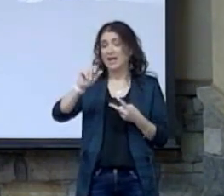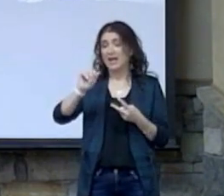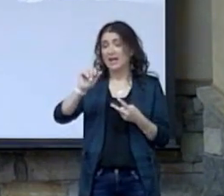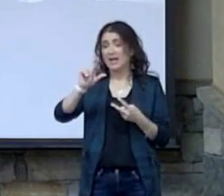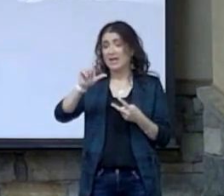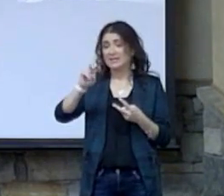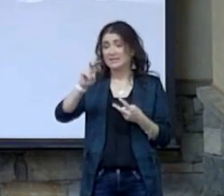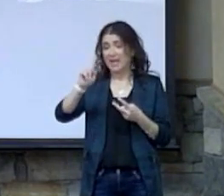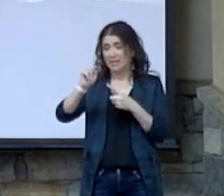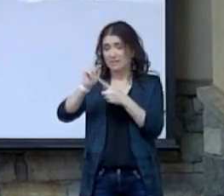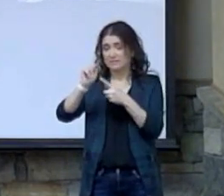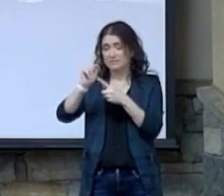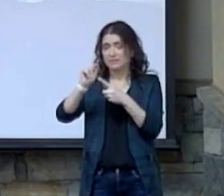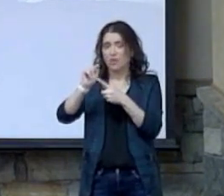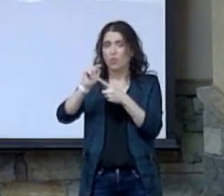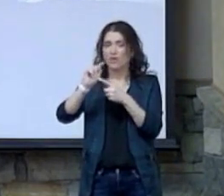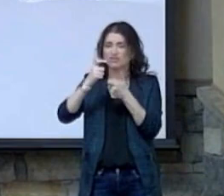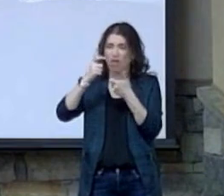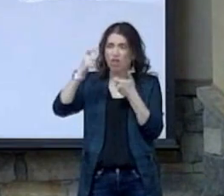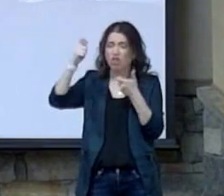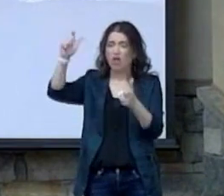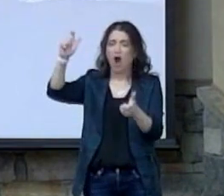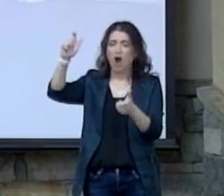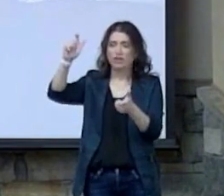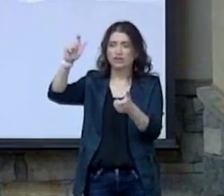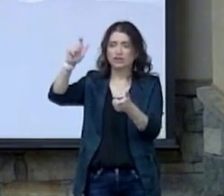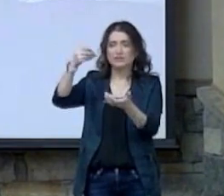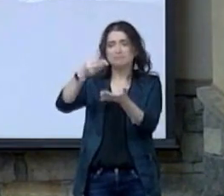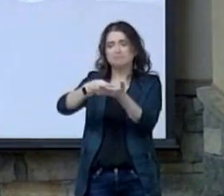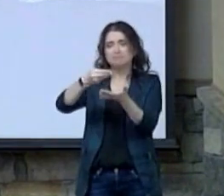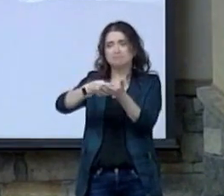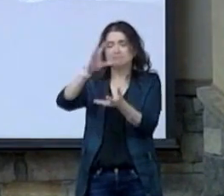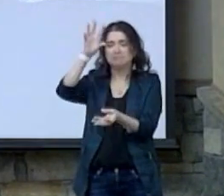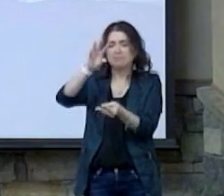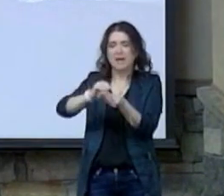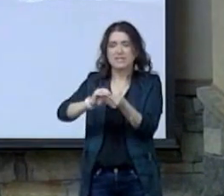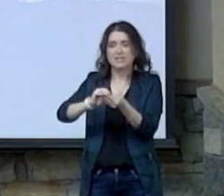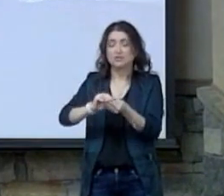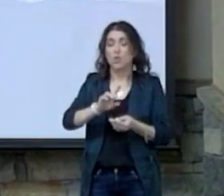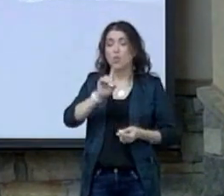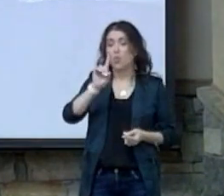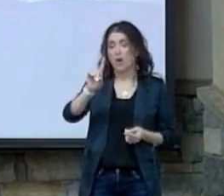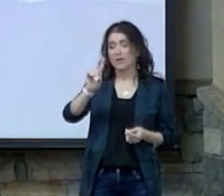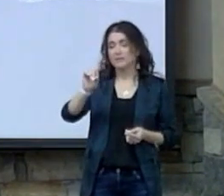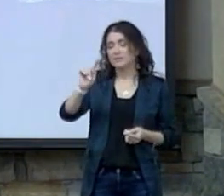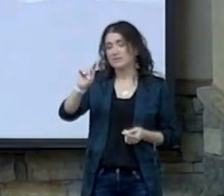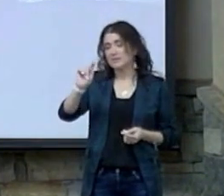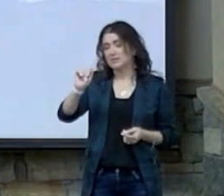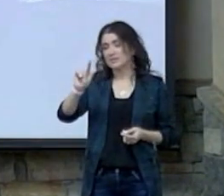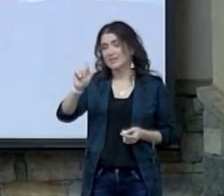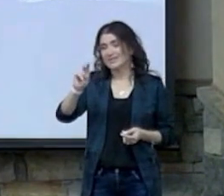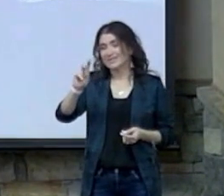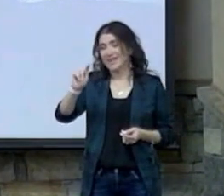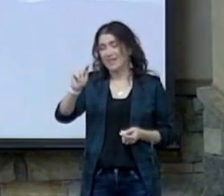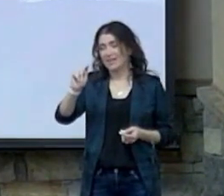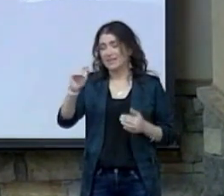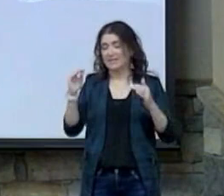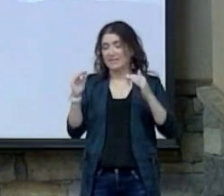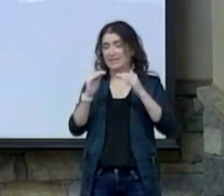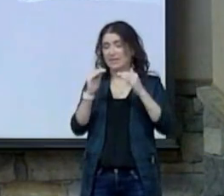the largest sum unit of money that existed. 1 talent was equal